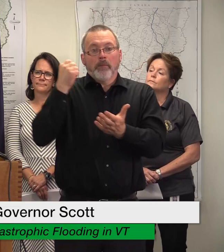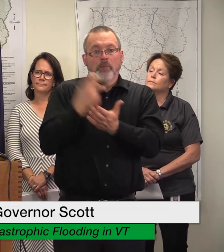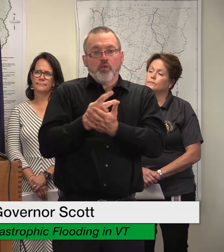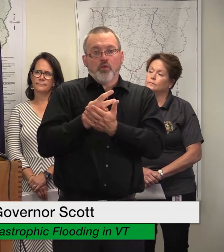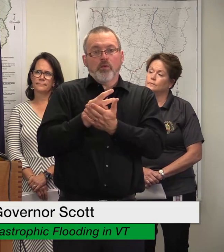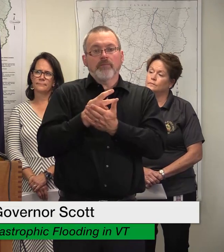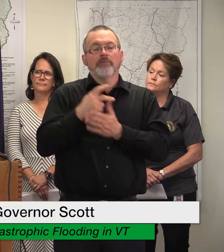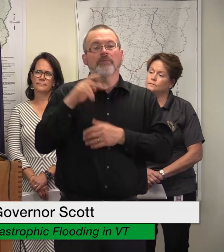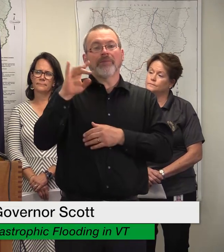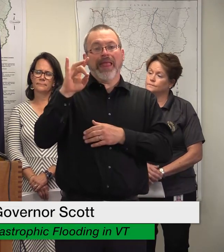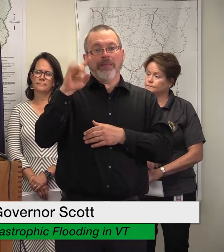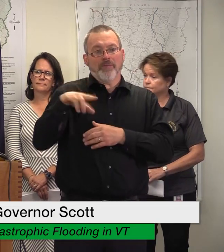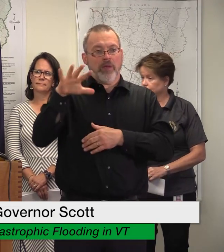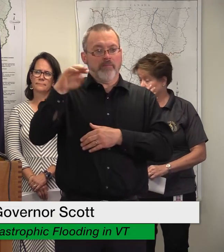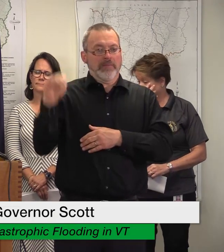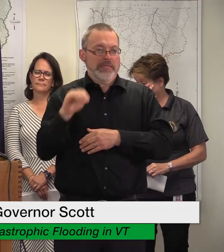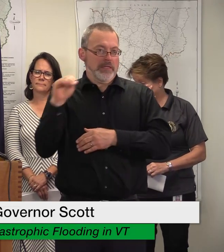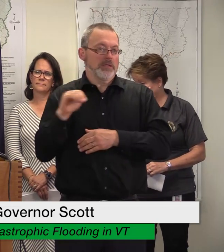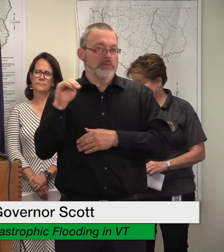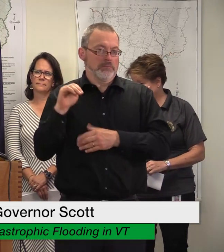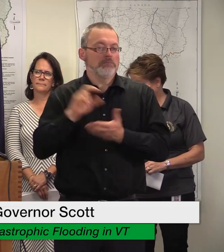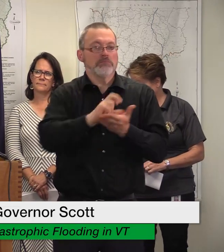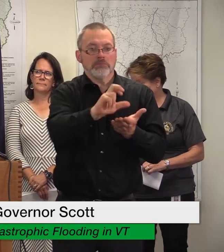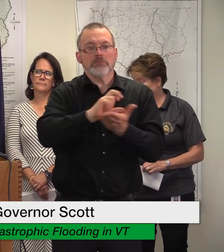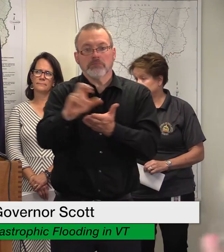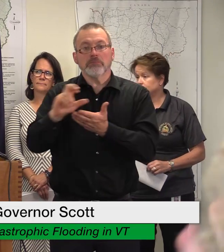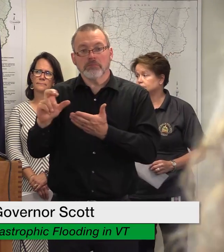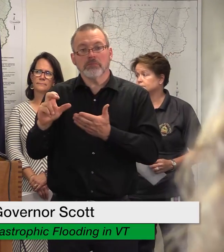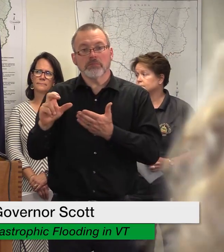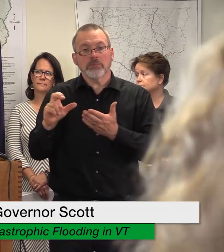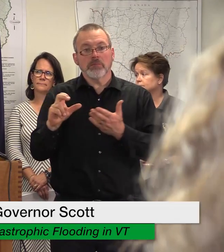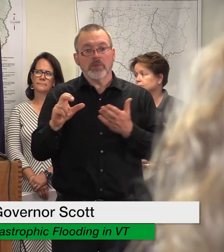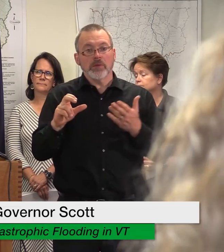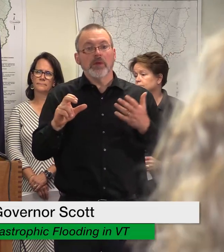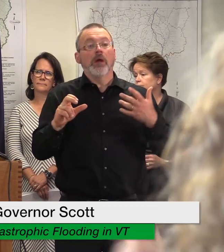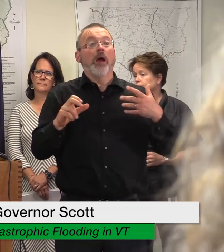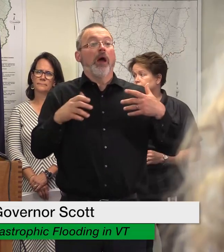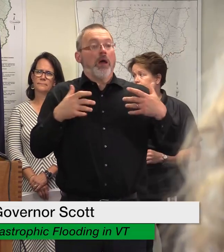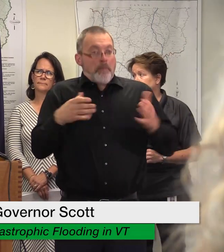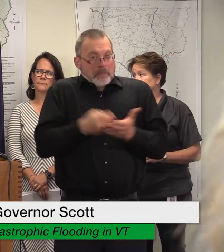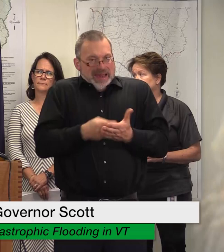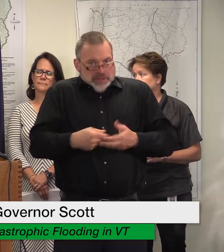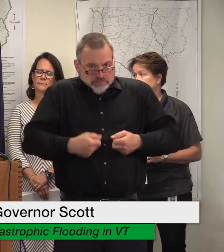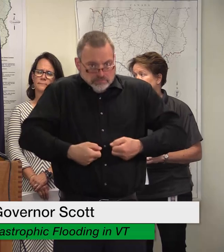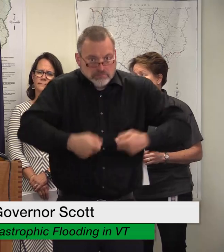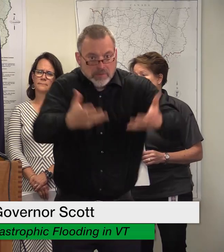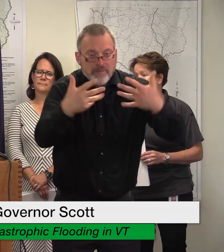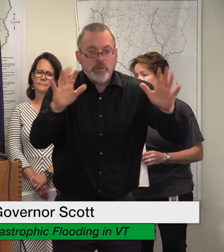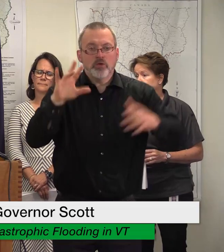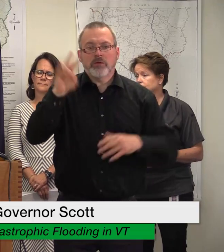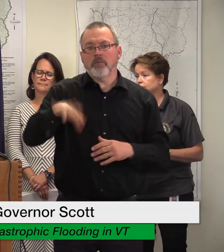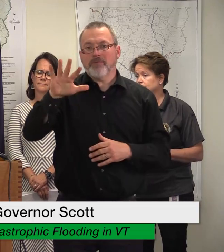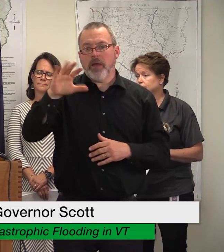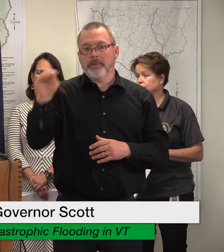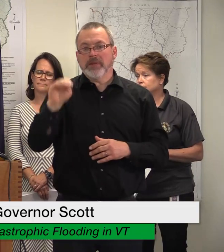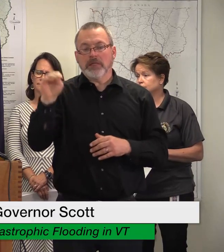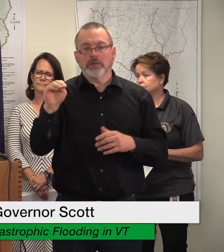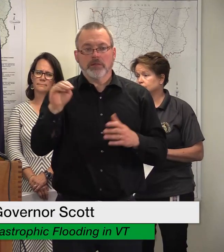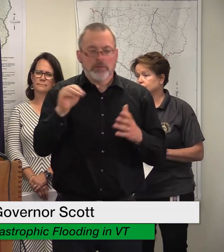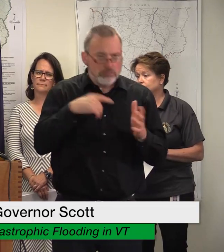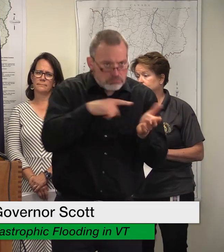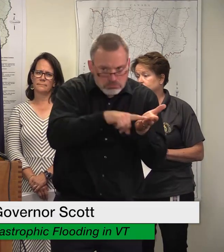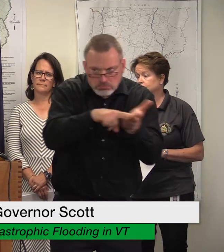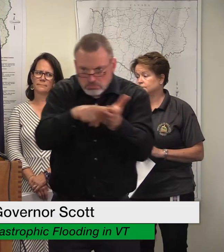assistance, and of that, $7.5 million has already been disbursed and in their accounts.